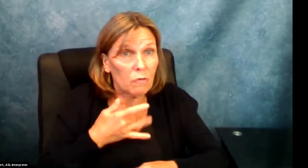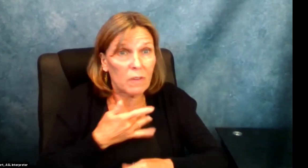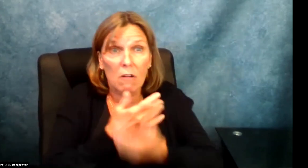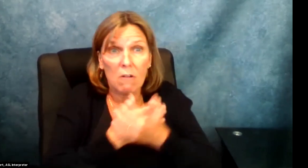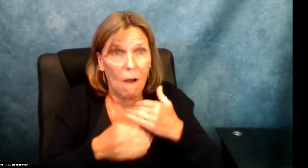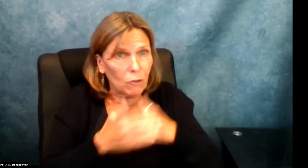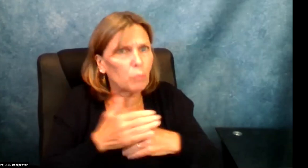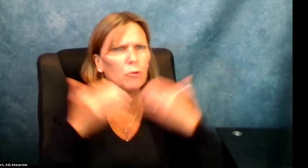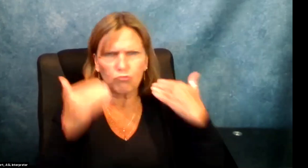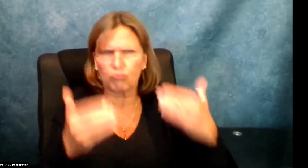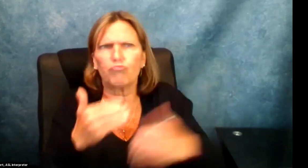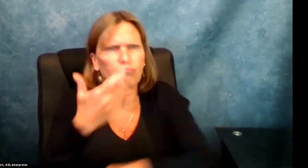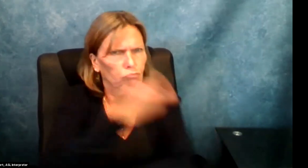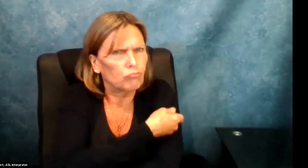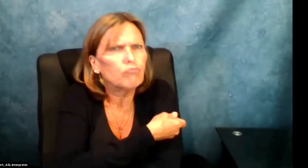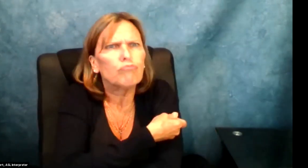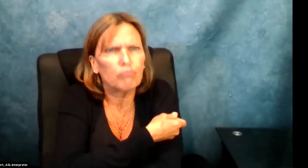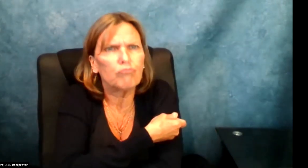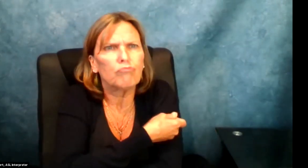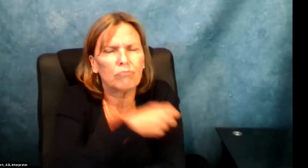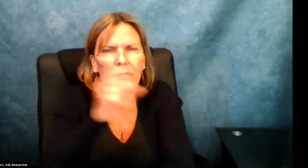that would be appropriate.